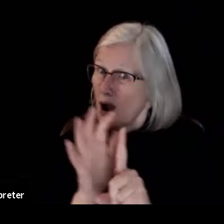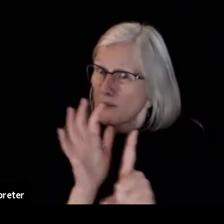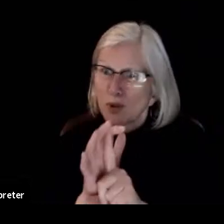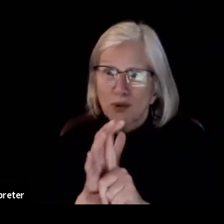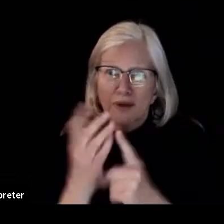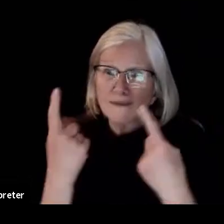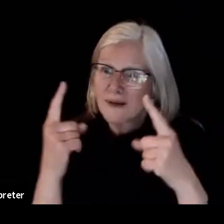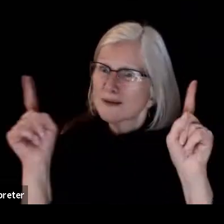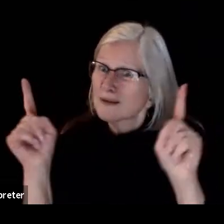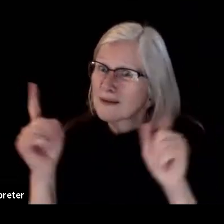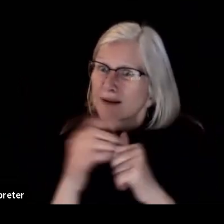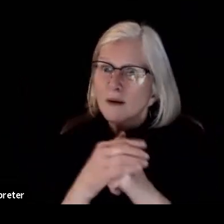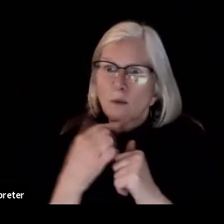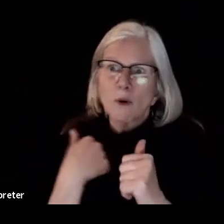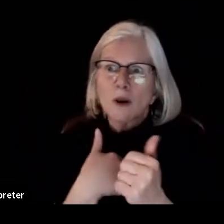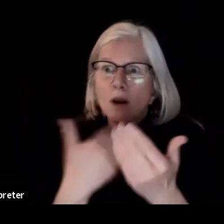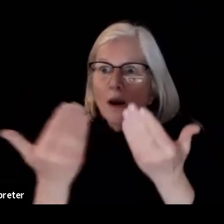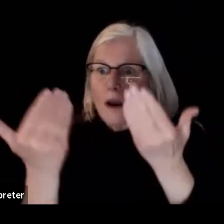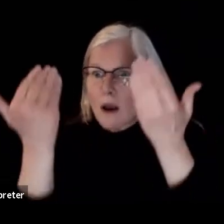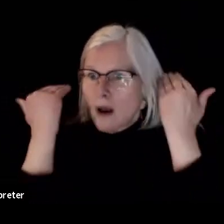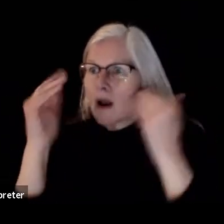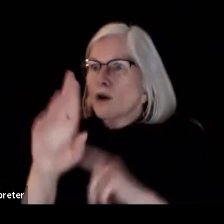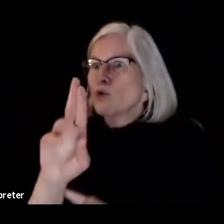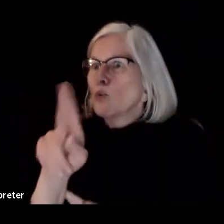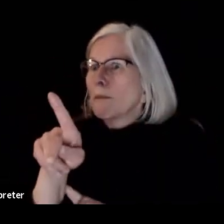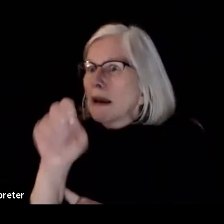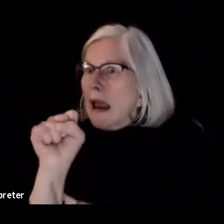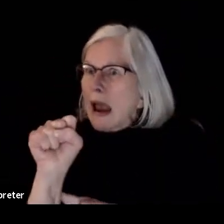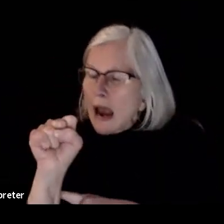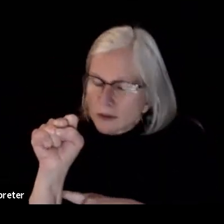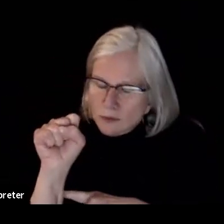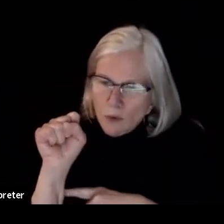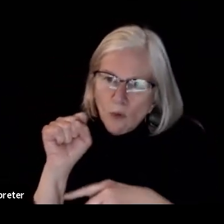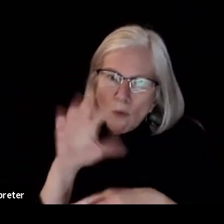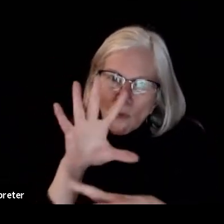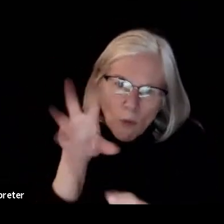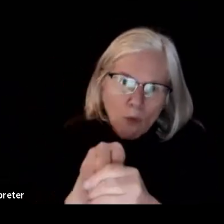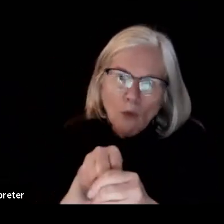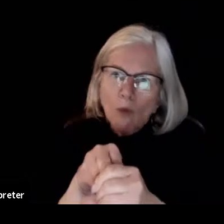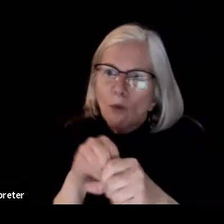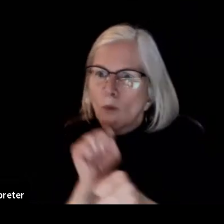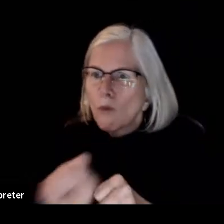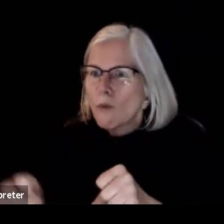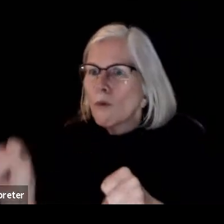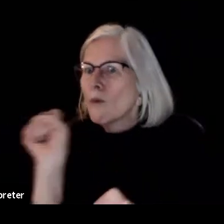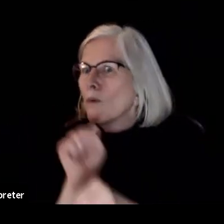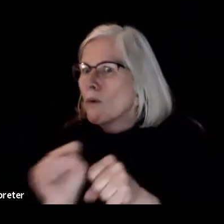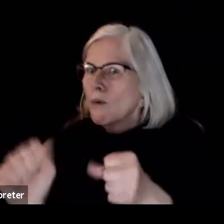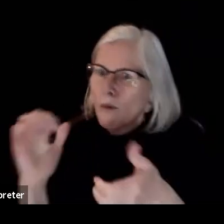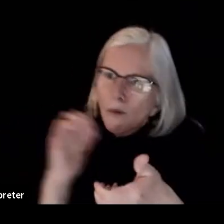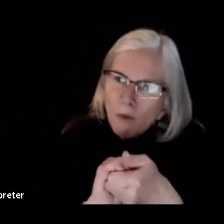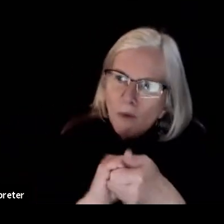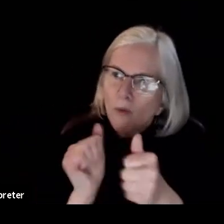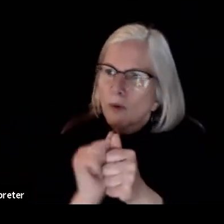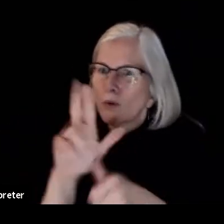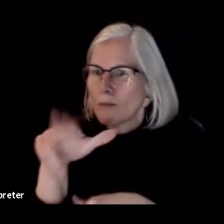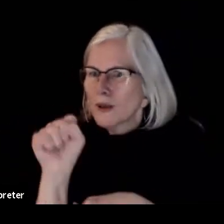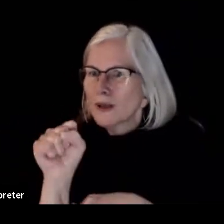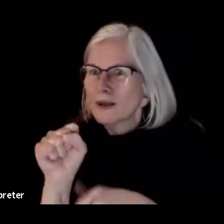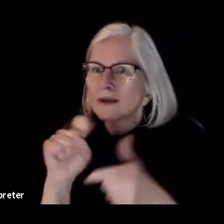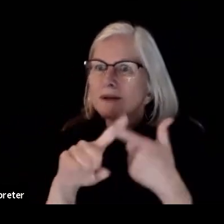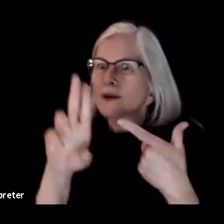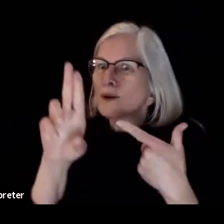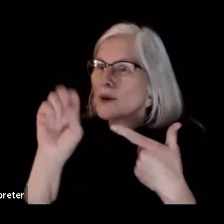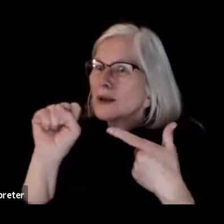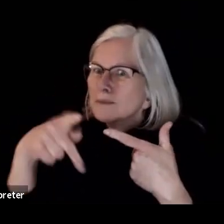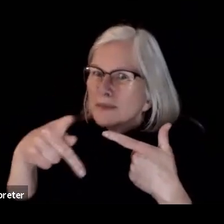UPS, and we worked with UPS, U.S. Postal Service. They're now